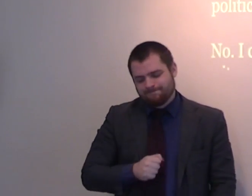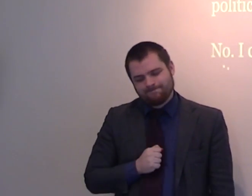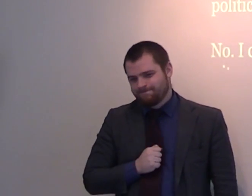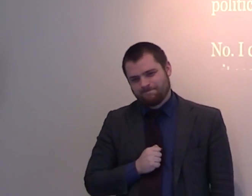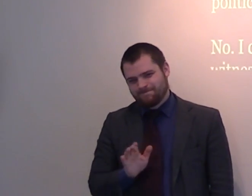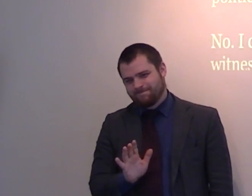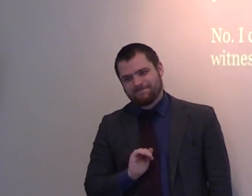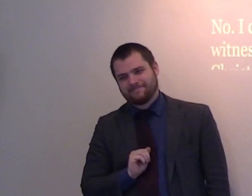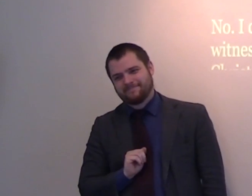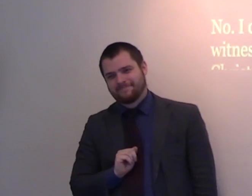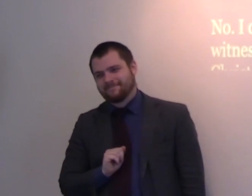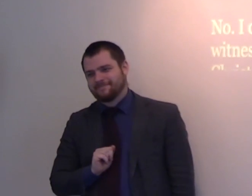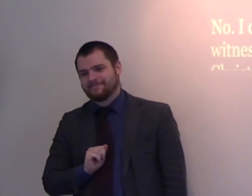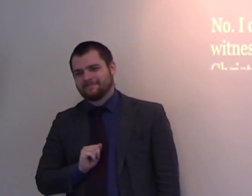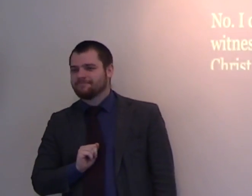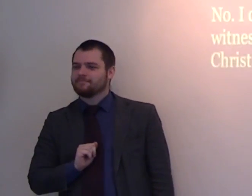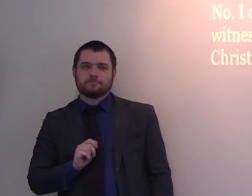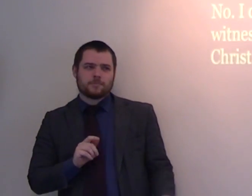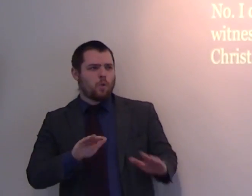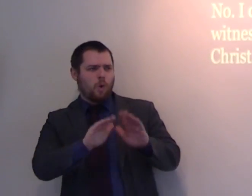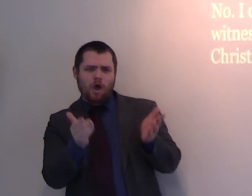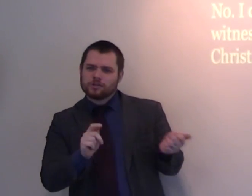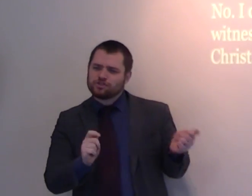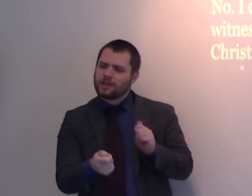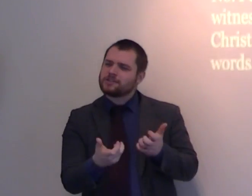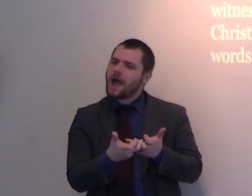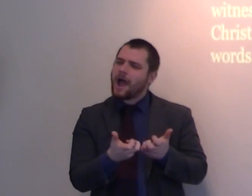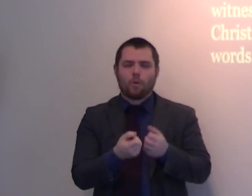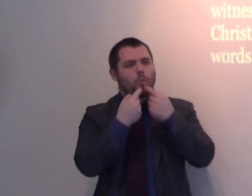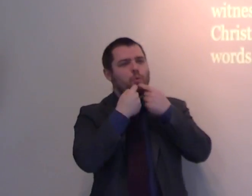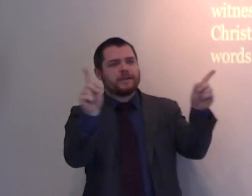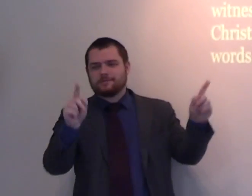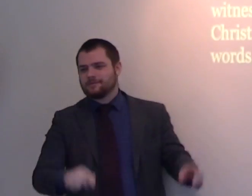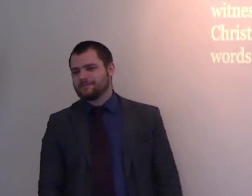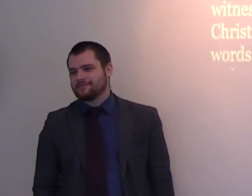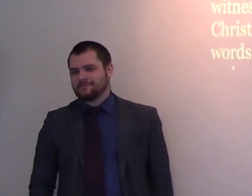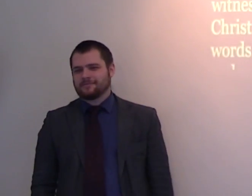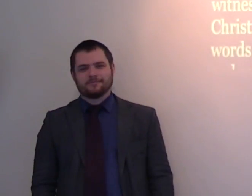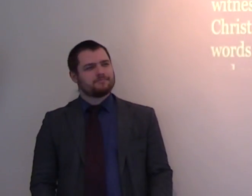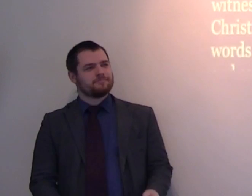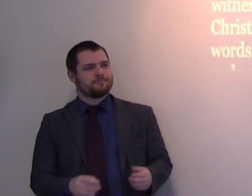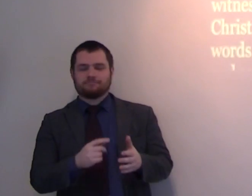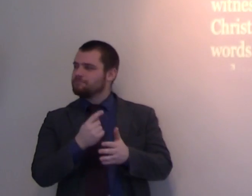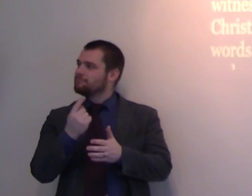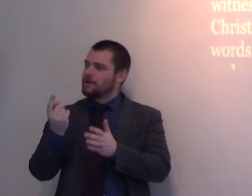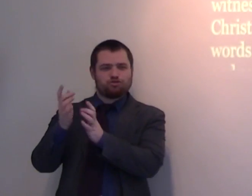No. I can change the world when I witness and tell people about